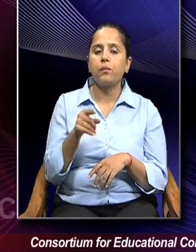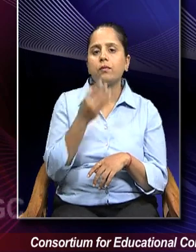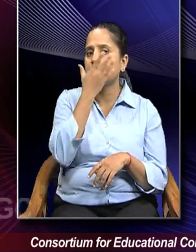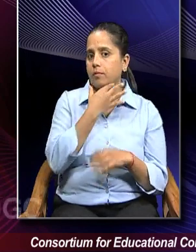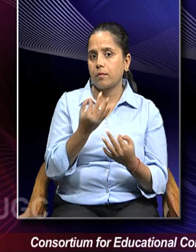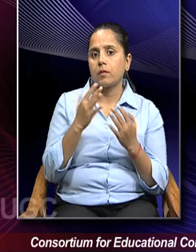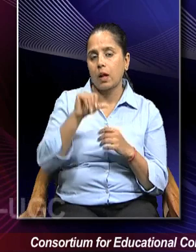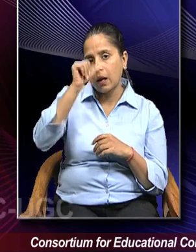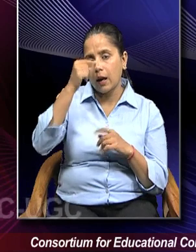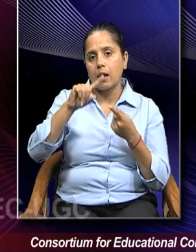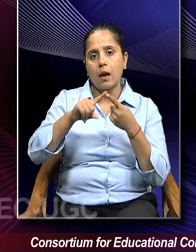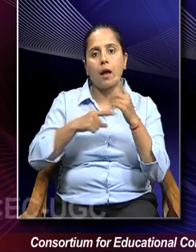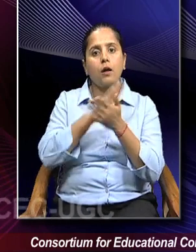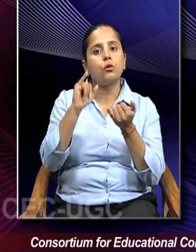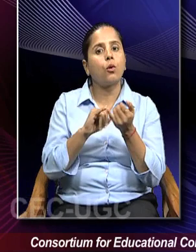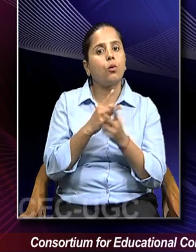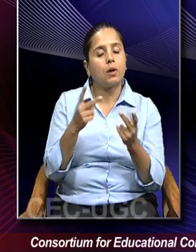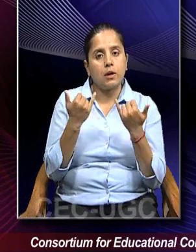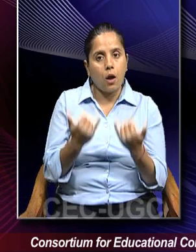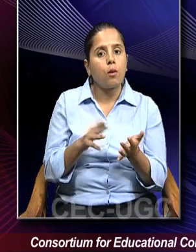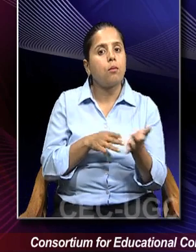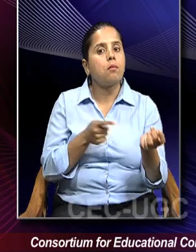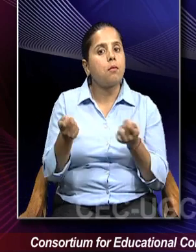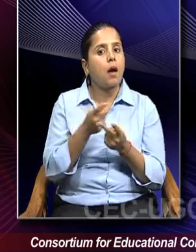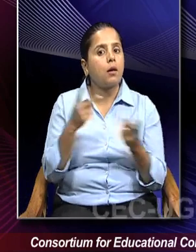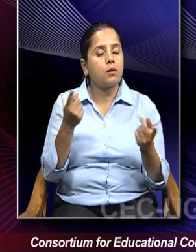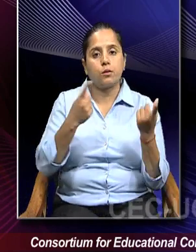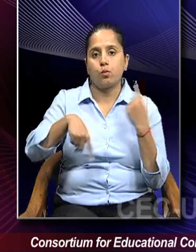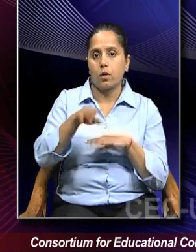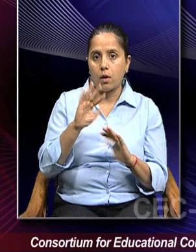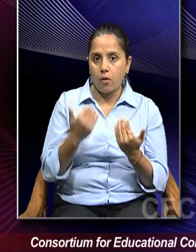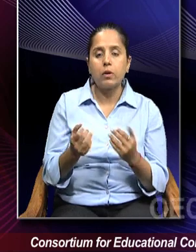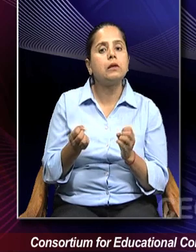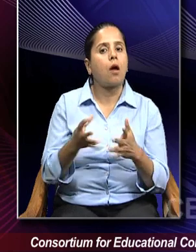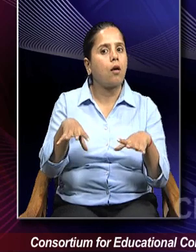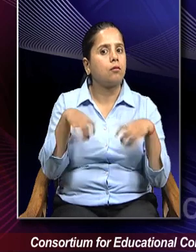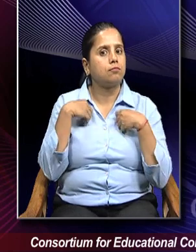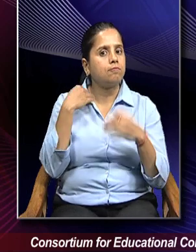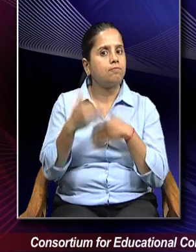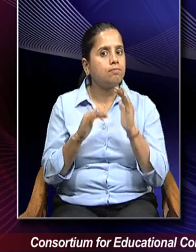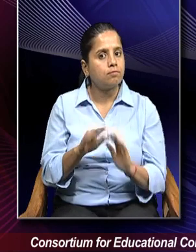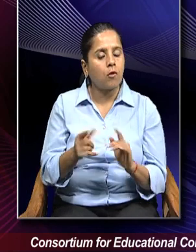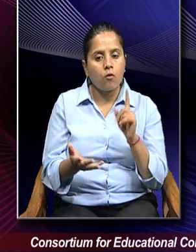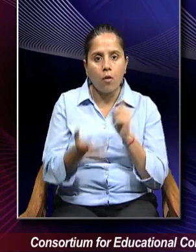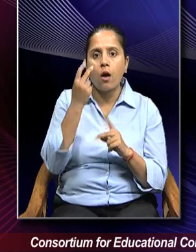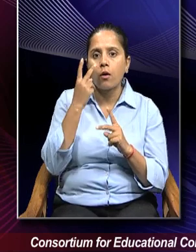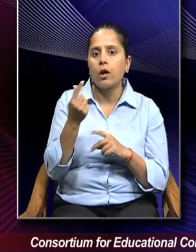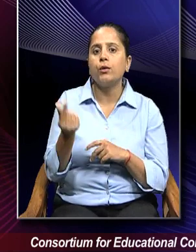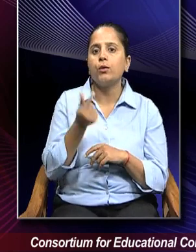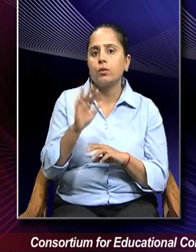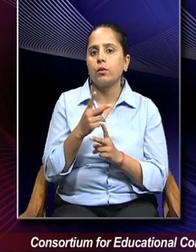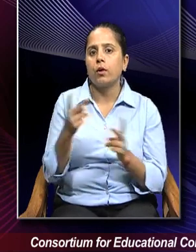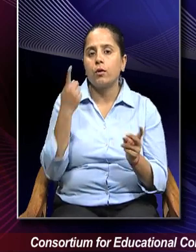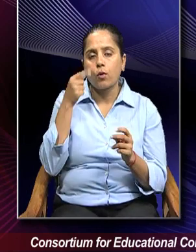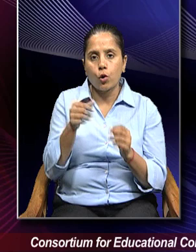of Indian ethos, which now management has also started accepting and finding it useful